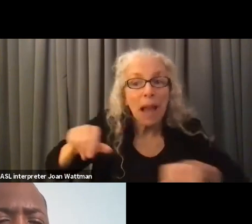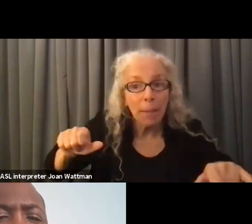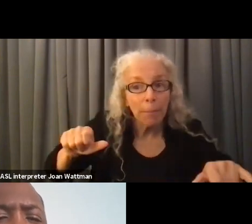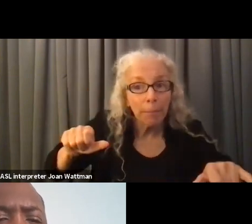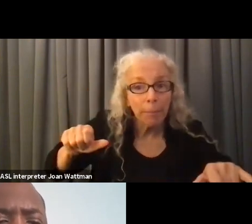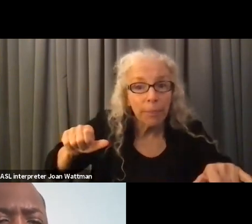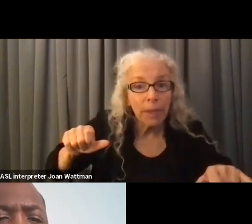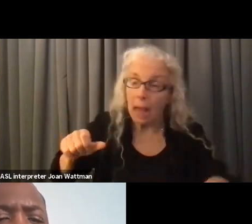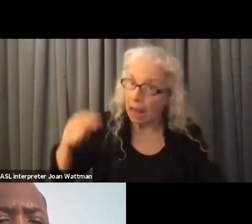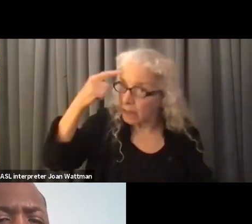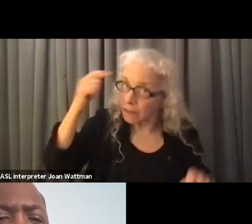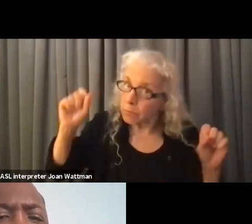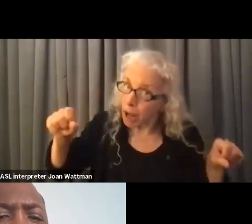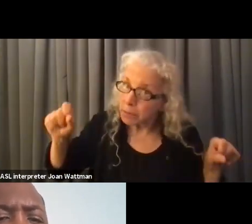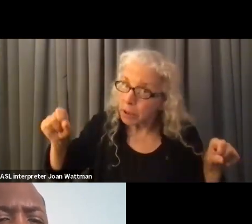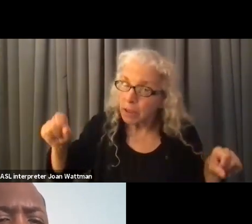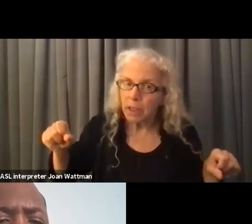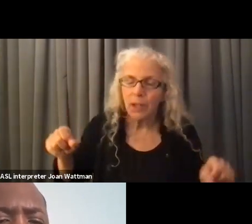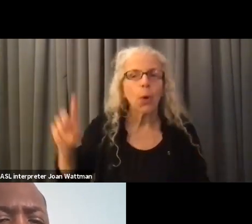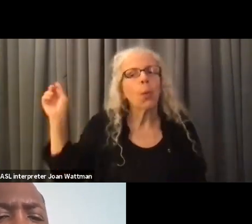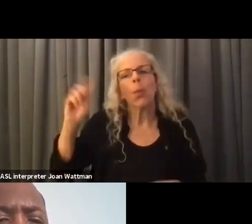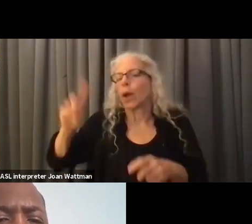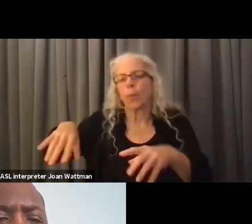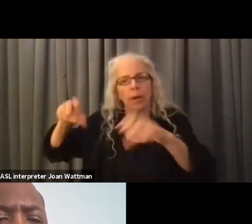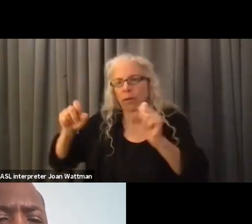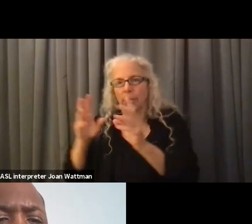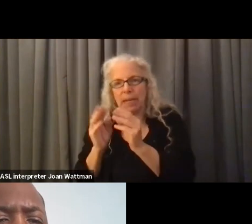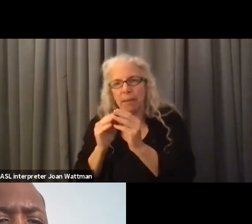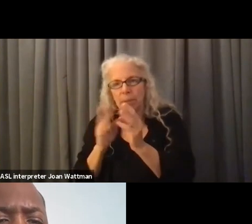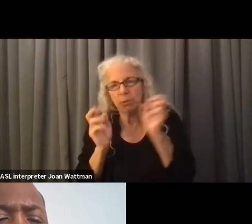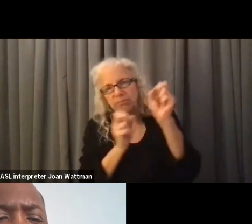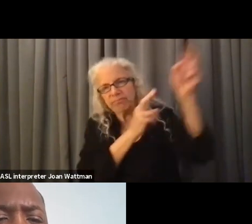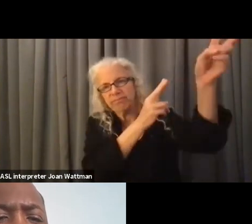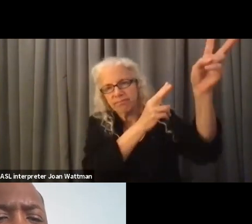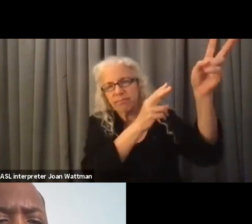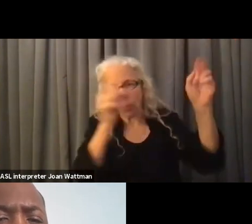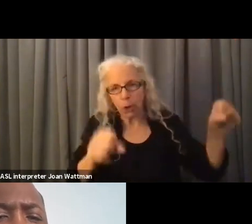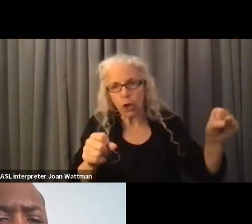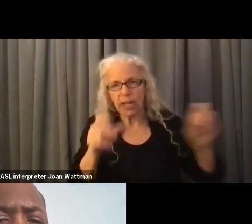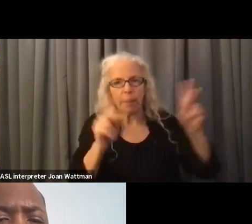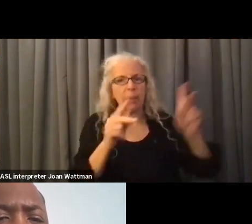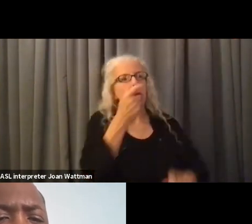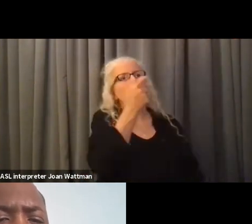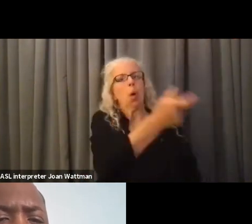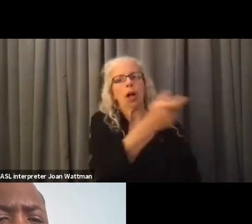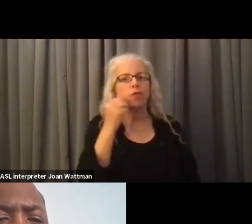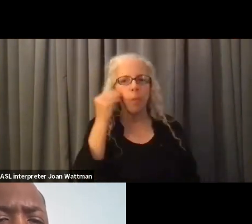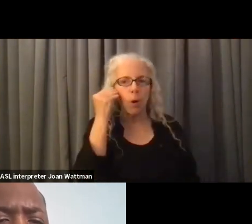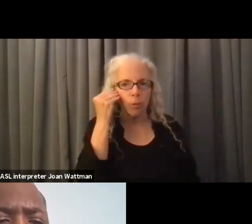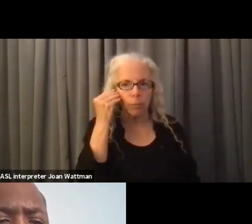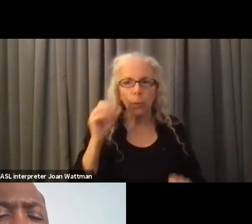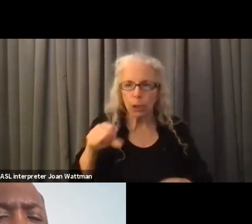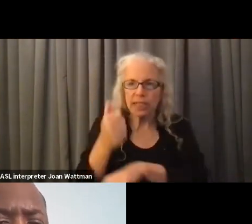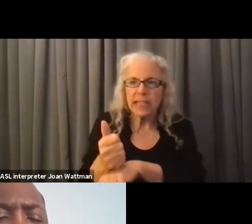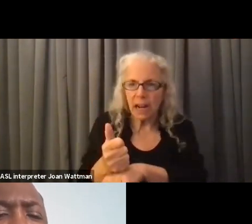I think that's possible. I don't know where we would have it live streamed, but I'm sure it's possible if we wanted to set that up.